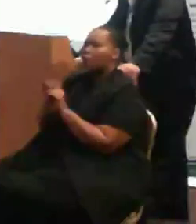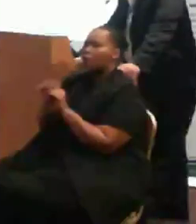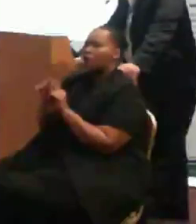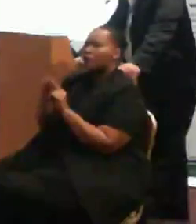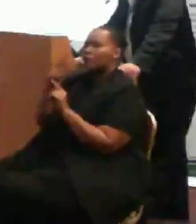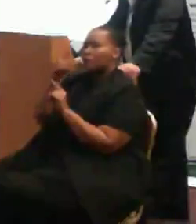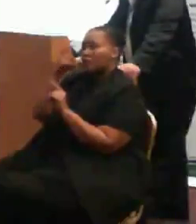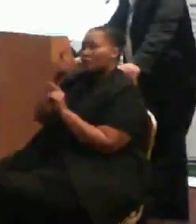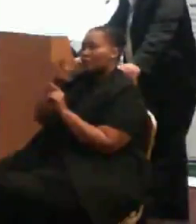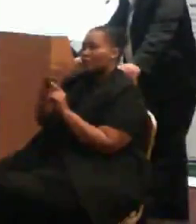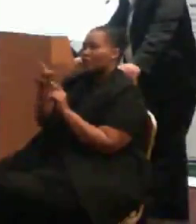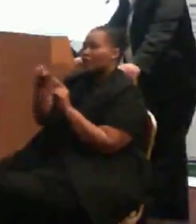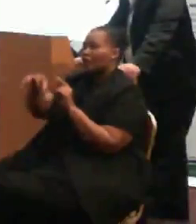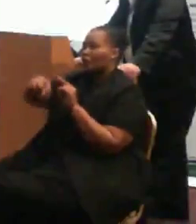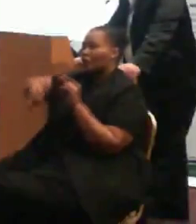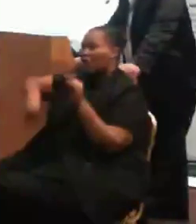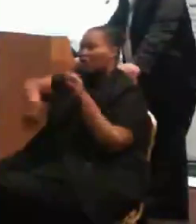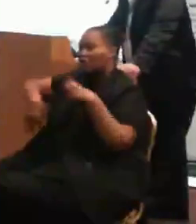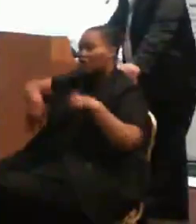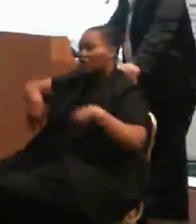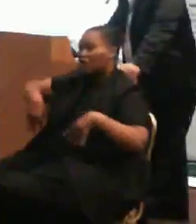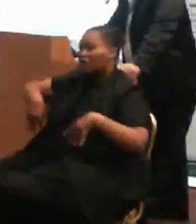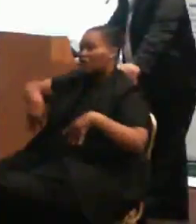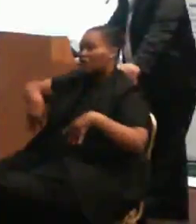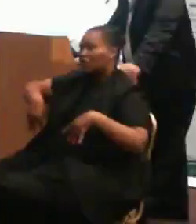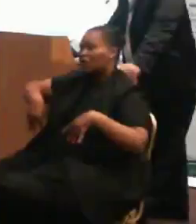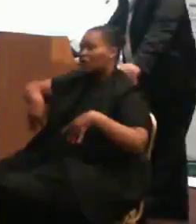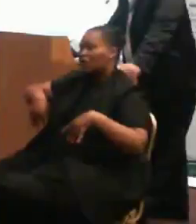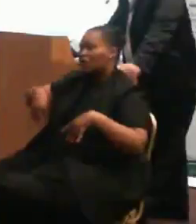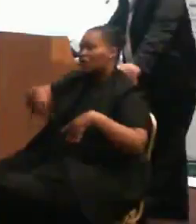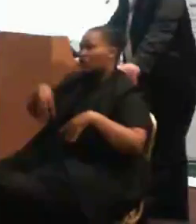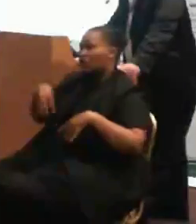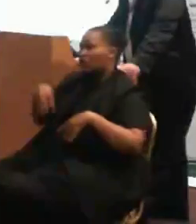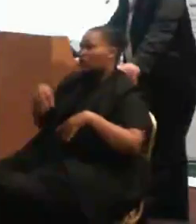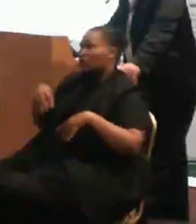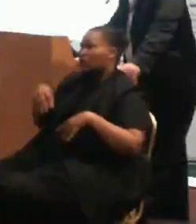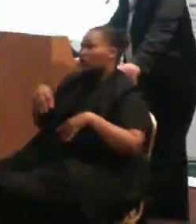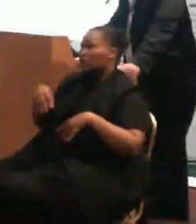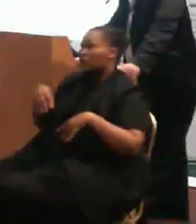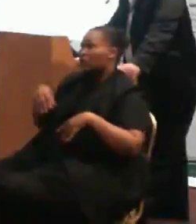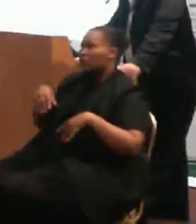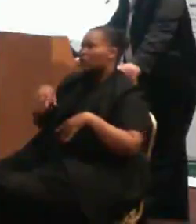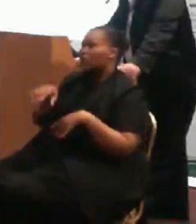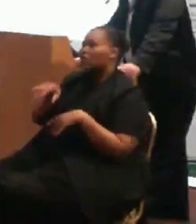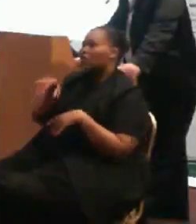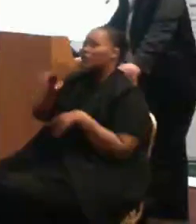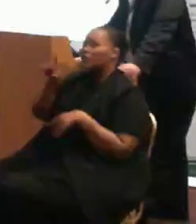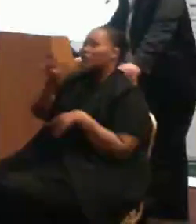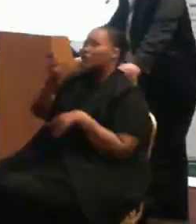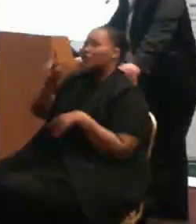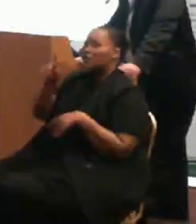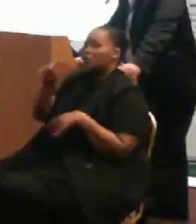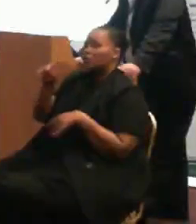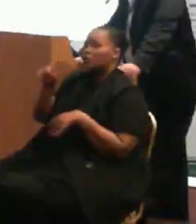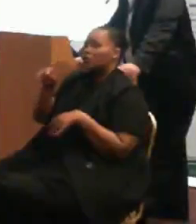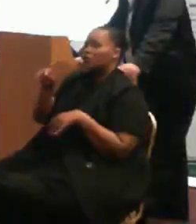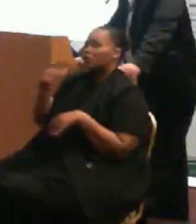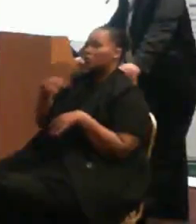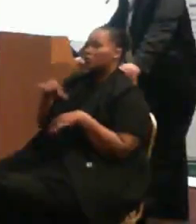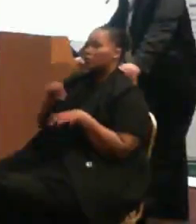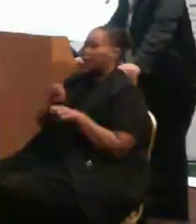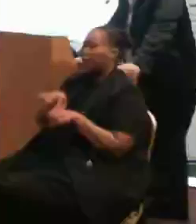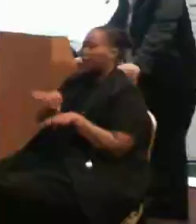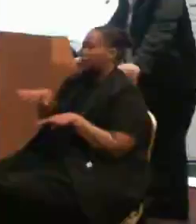and parcel of this corruption is overstating the debt and the billing to municipalities. And in due course,